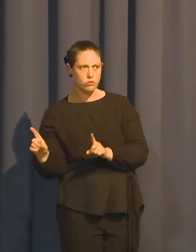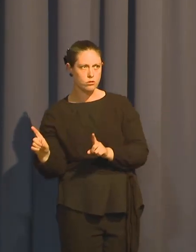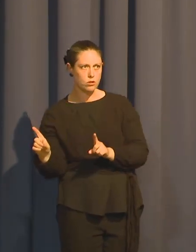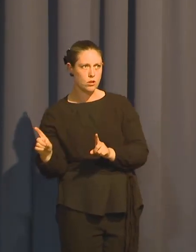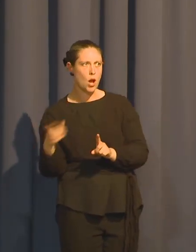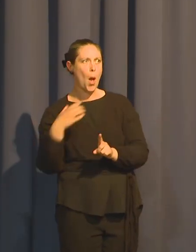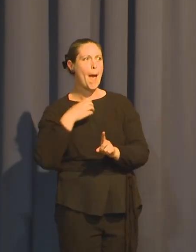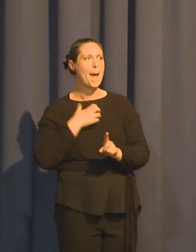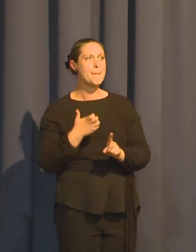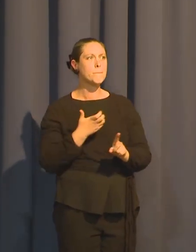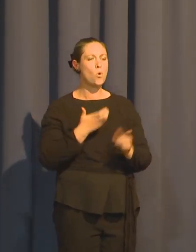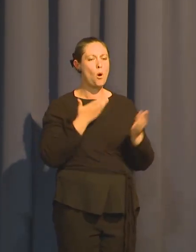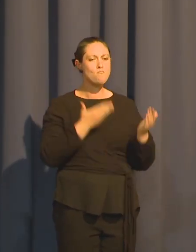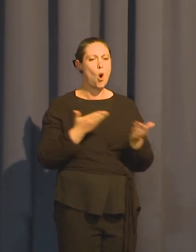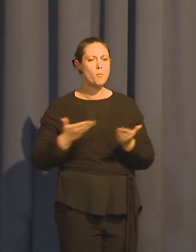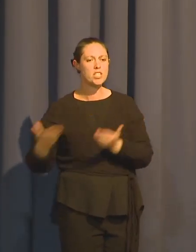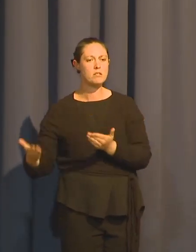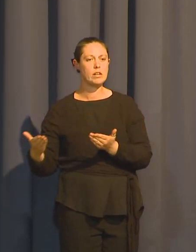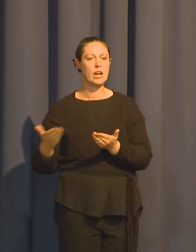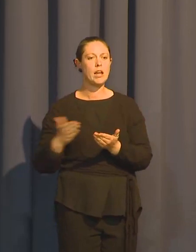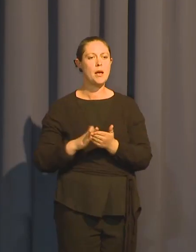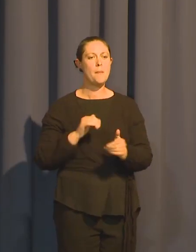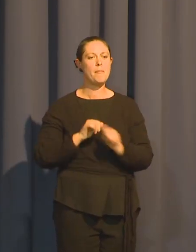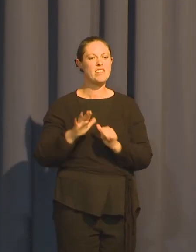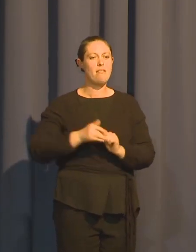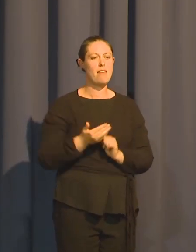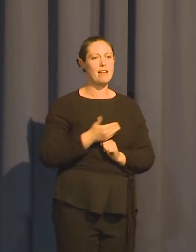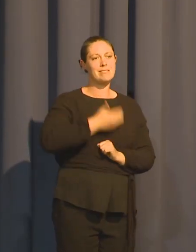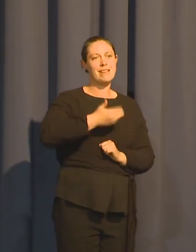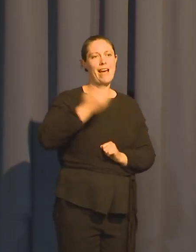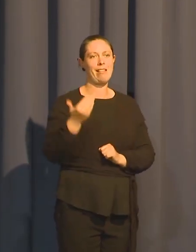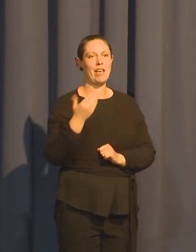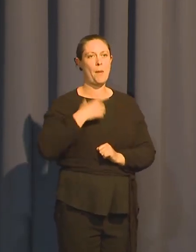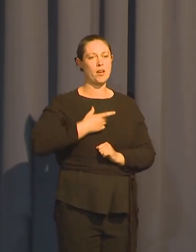on a more momentary basis rather than those daily tests.